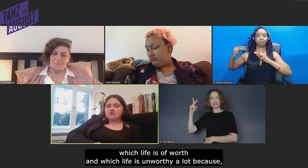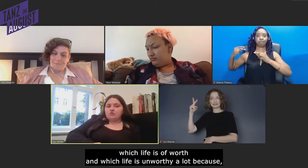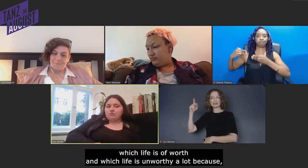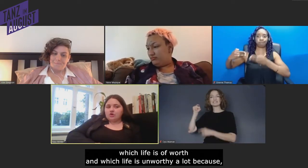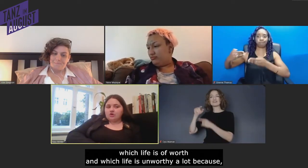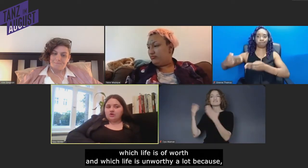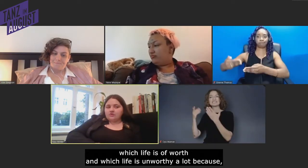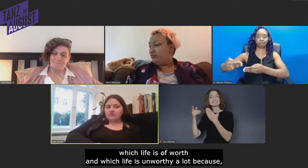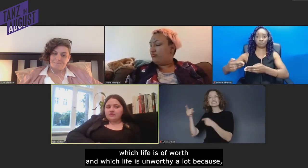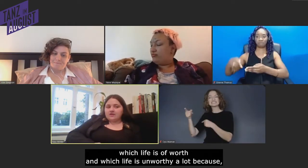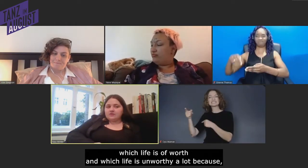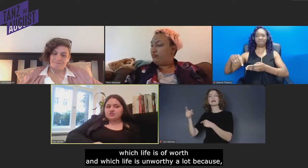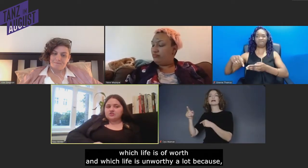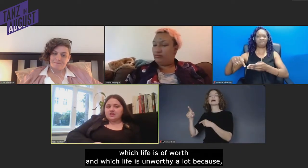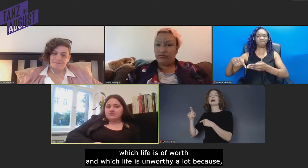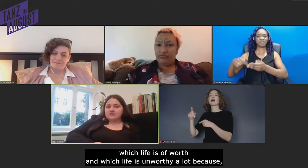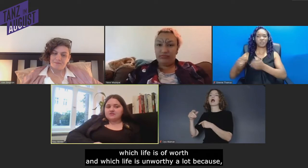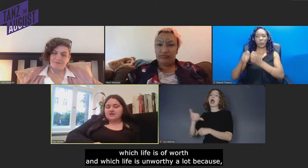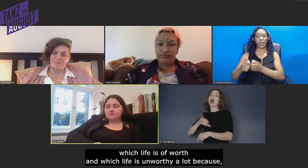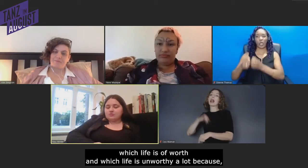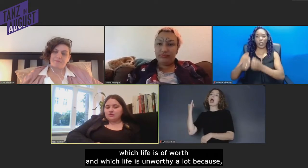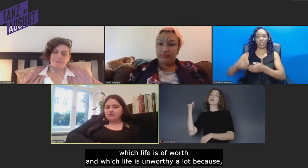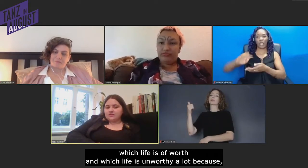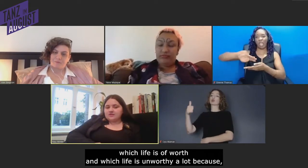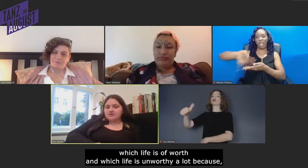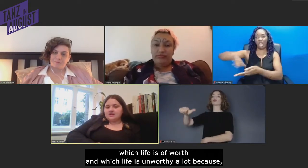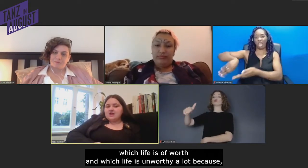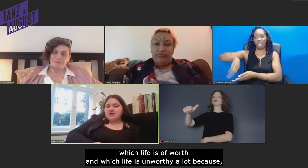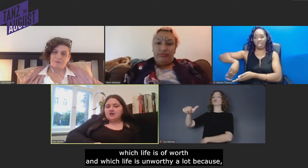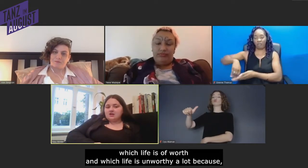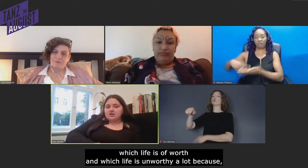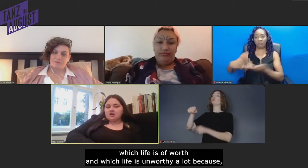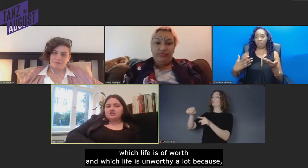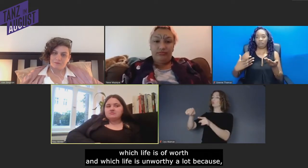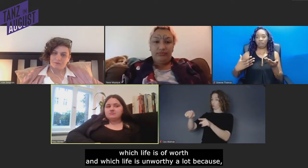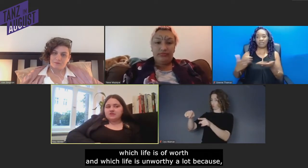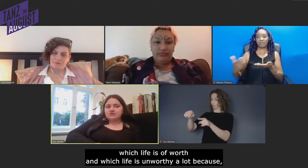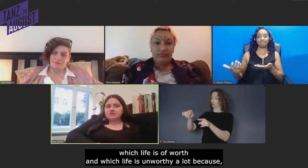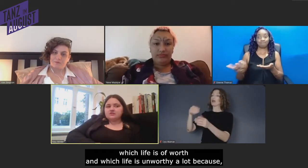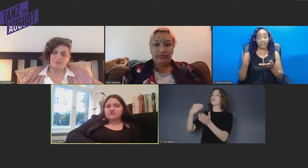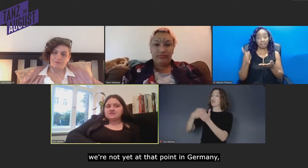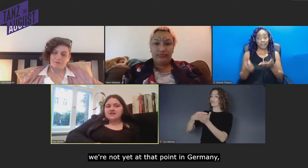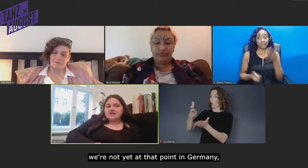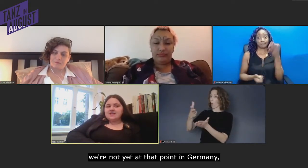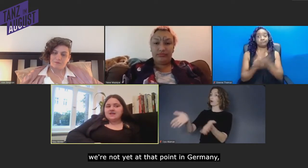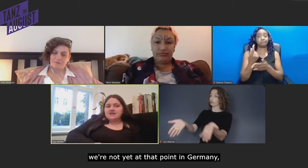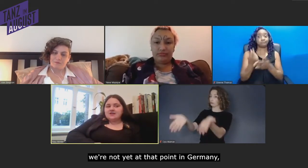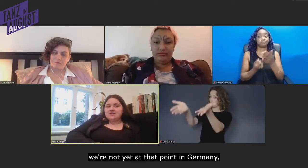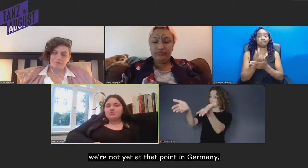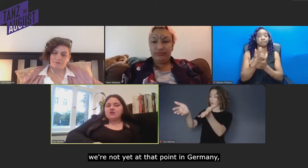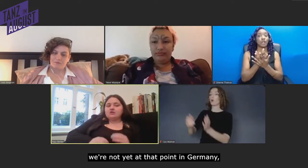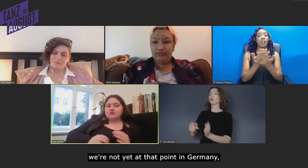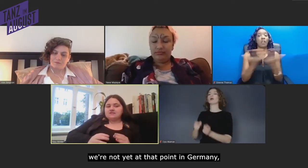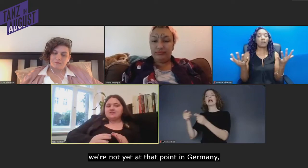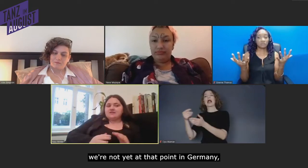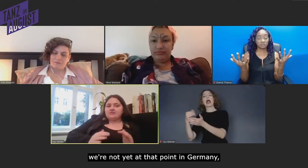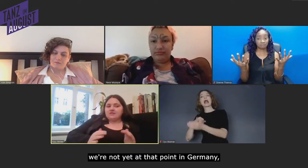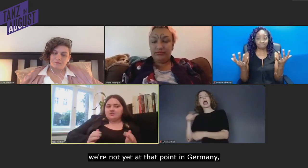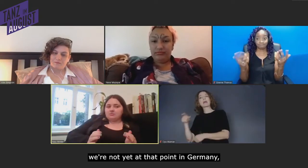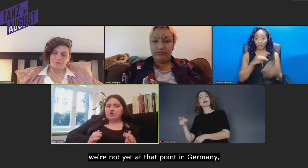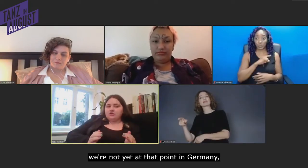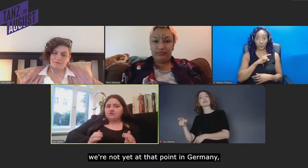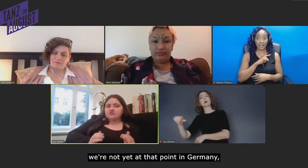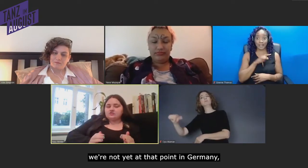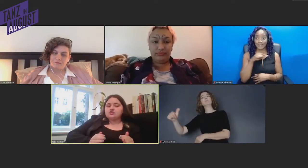is worth and which life is unworthy a lot, because we're not yet at